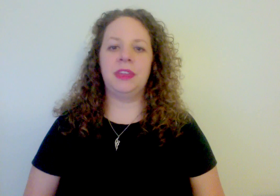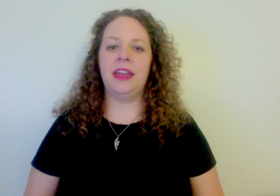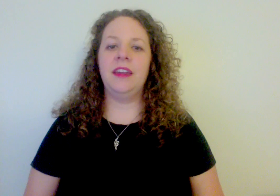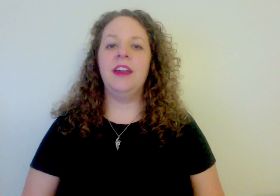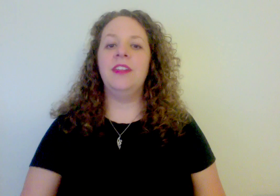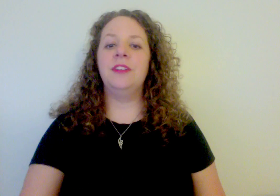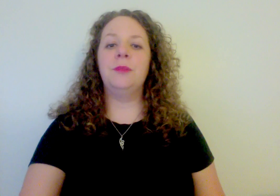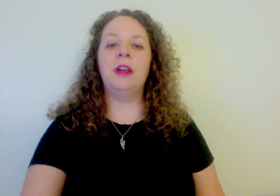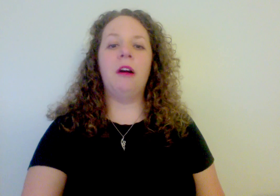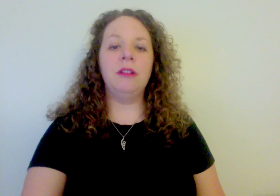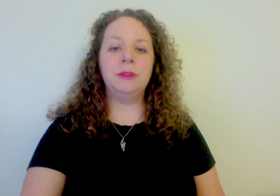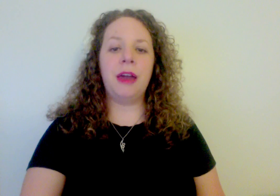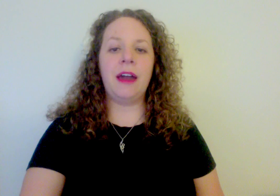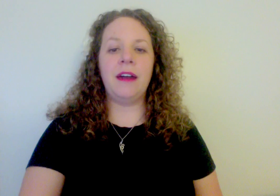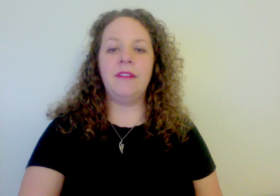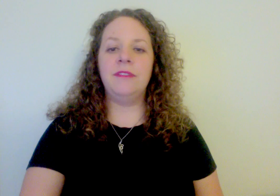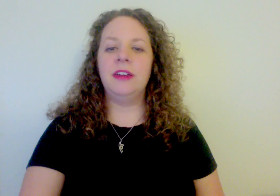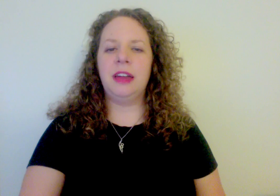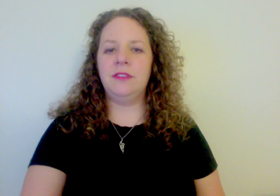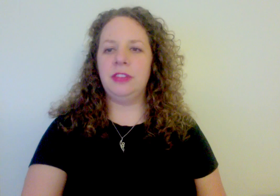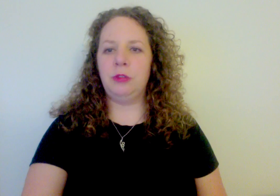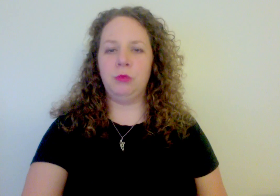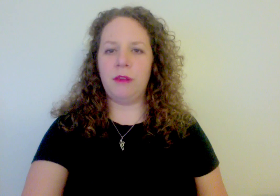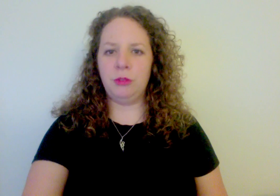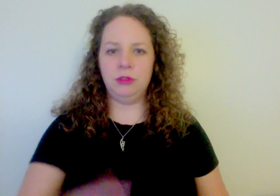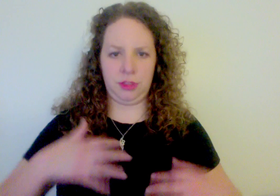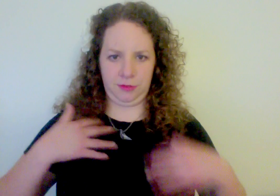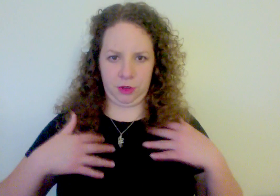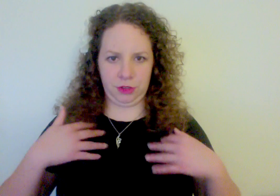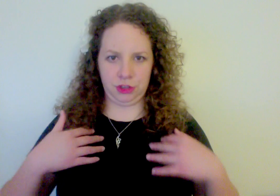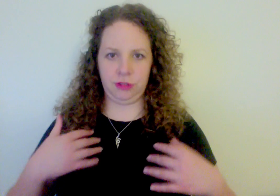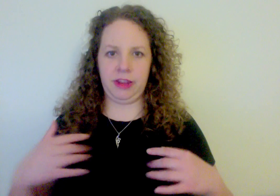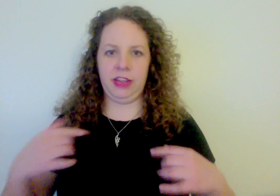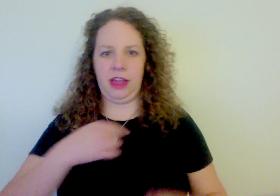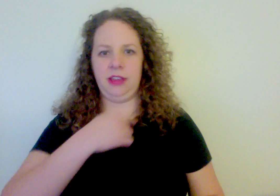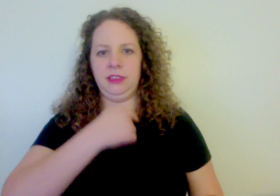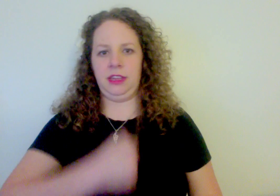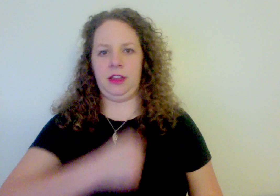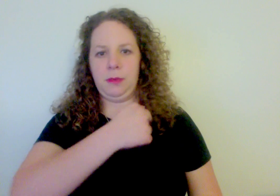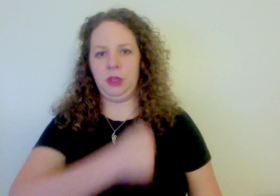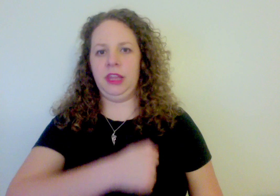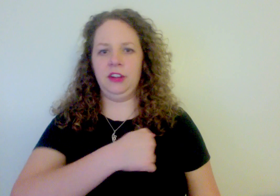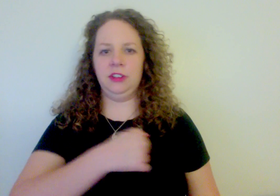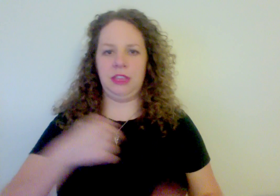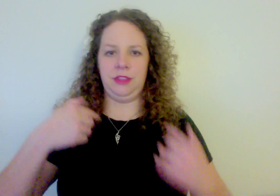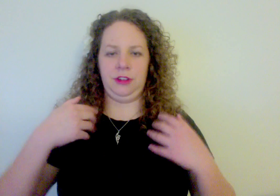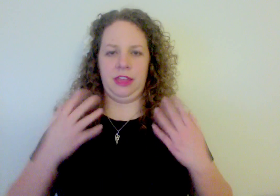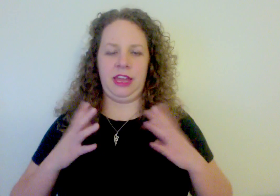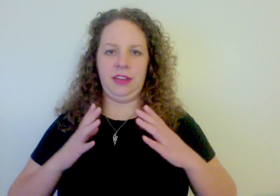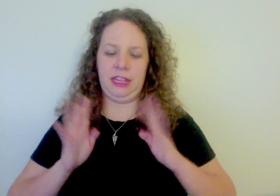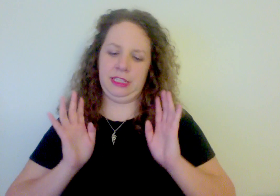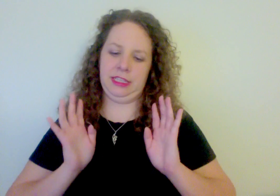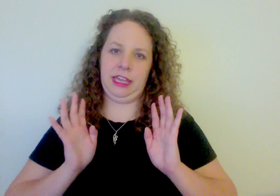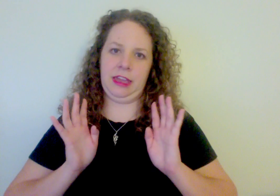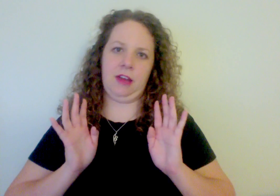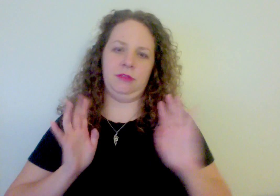Okay, then we also have kind of like ruffles on the front of the shirt right here. It has like a couple layers and they're like kind of like sticking out